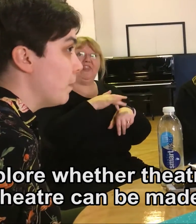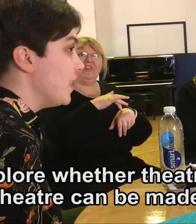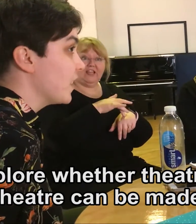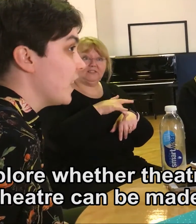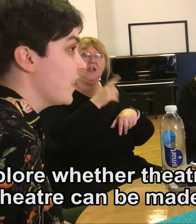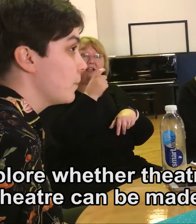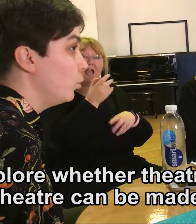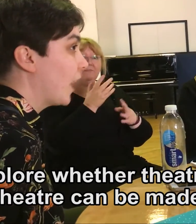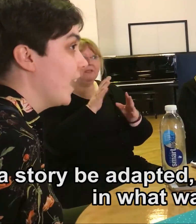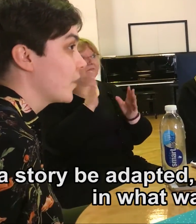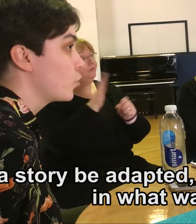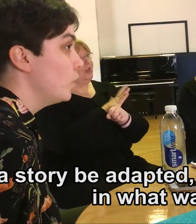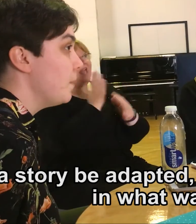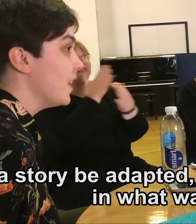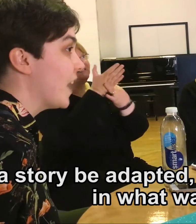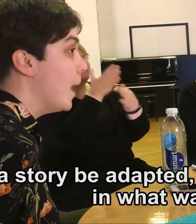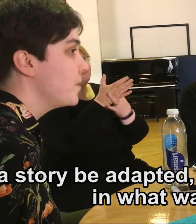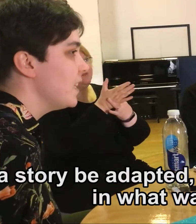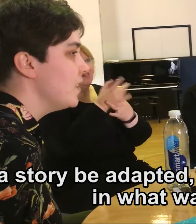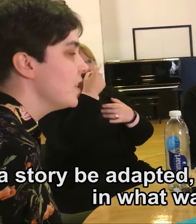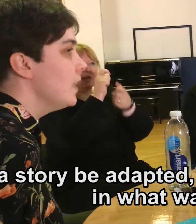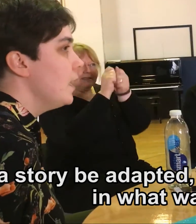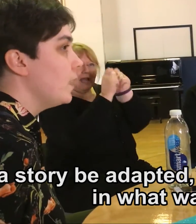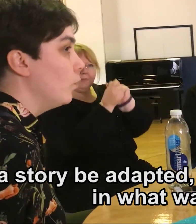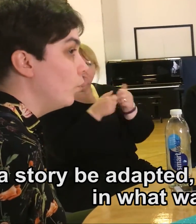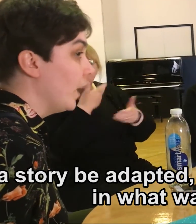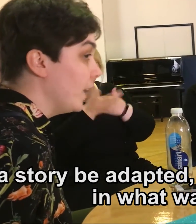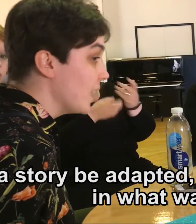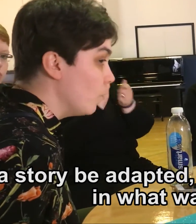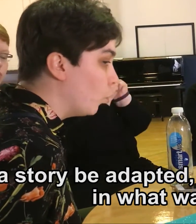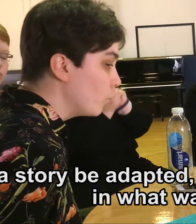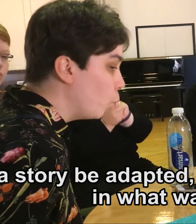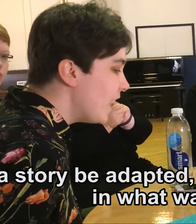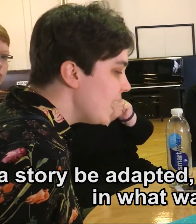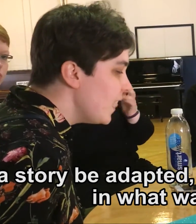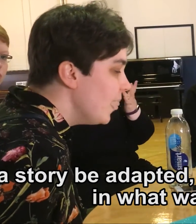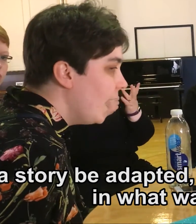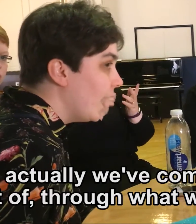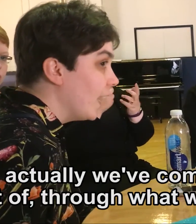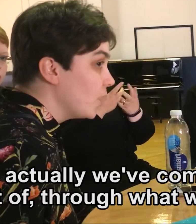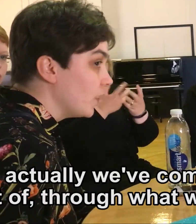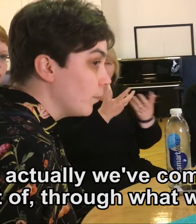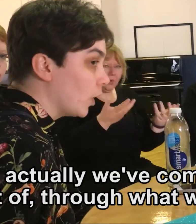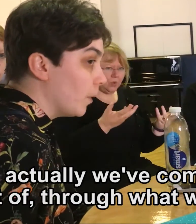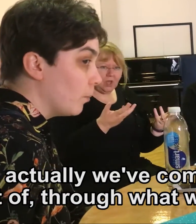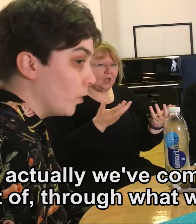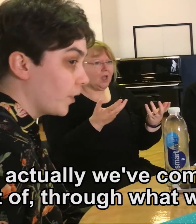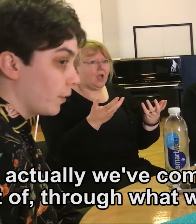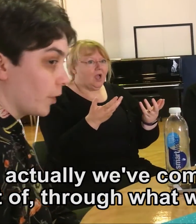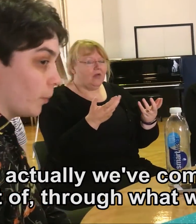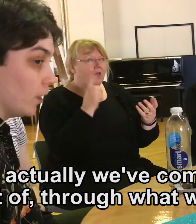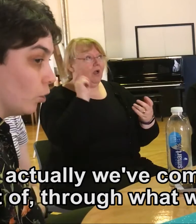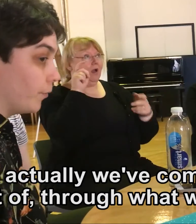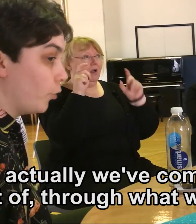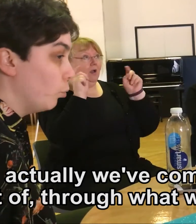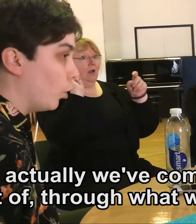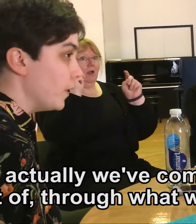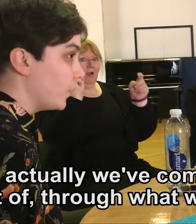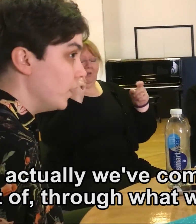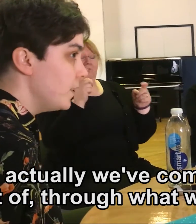made accessible. Can a story be adapted, in what way? And actually we've come up with quite a lot of, through what we've done